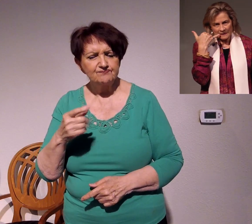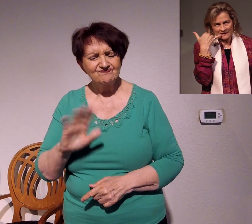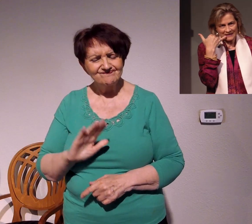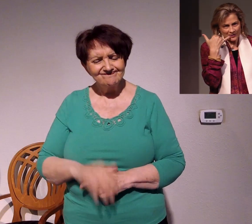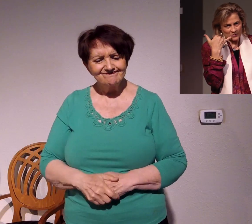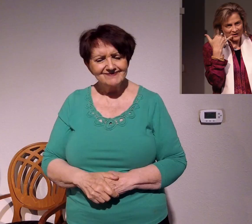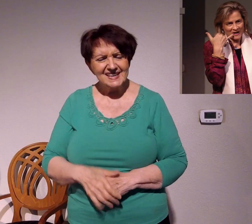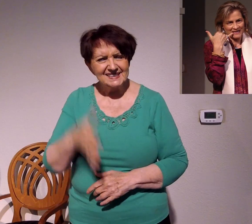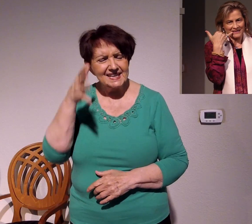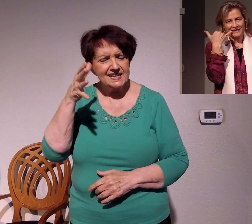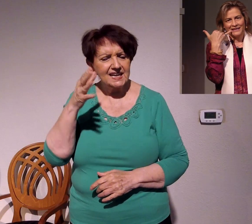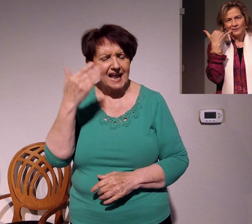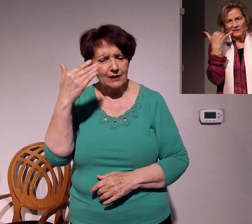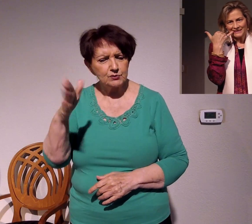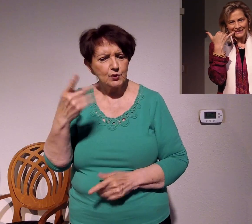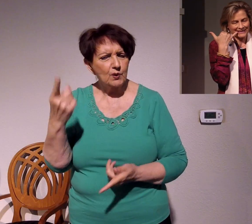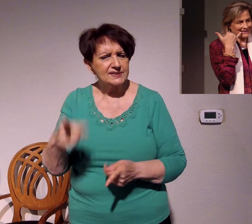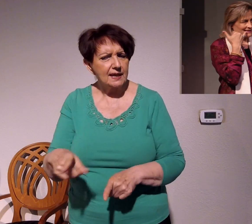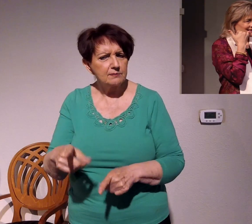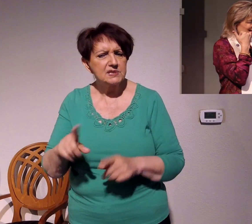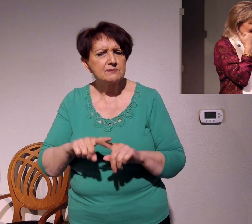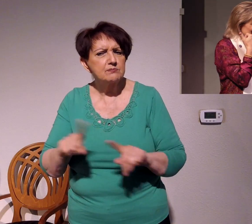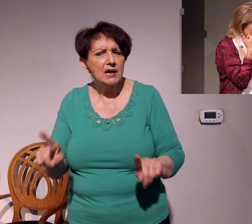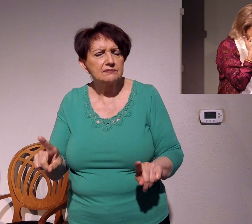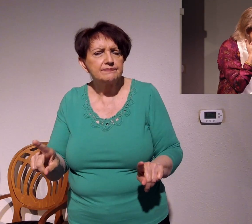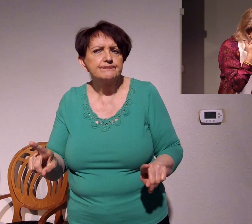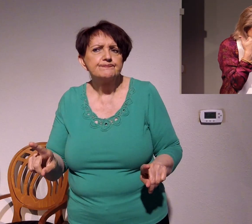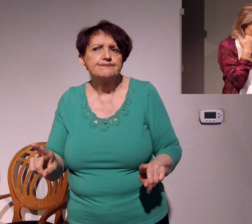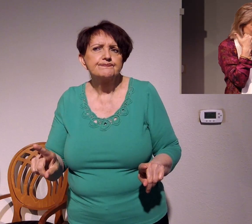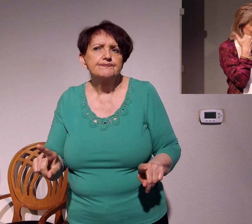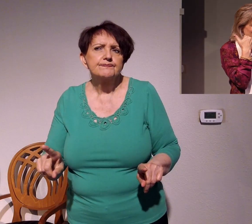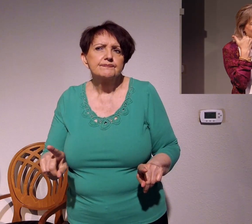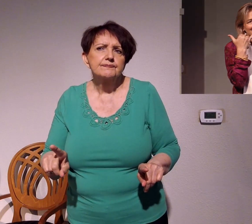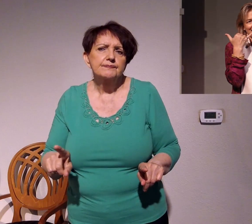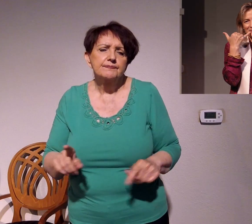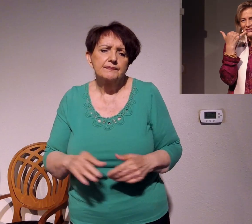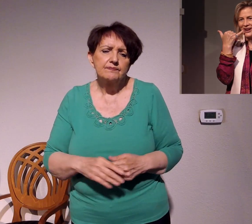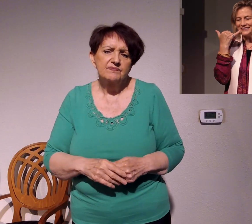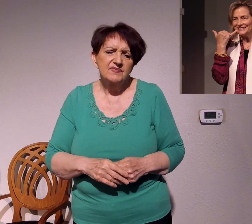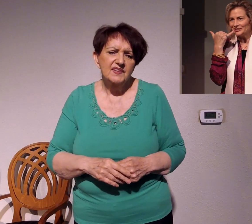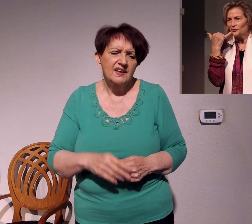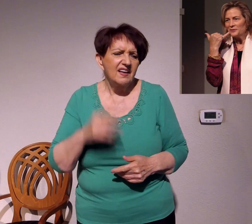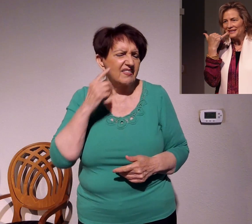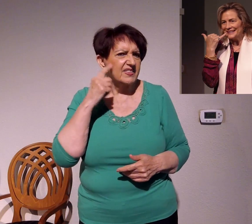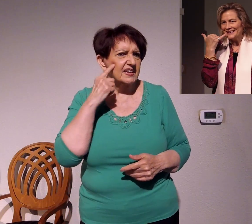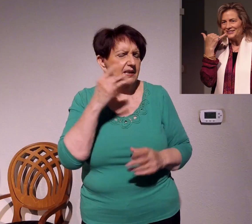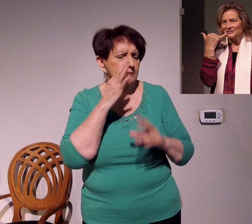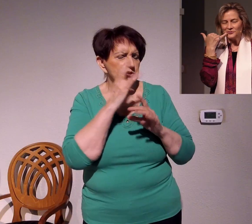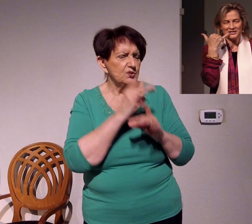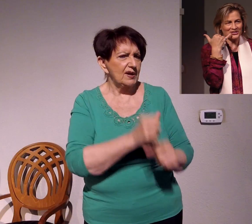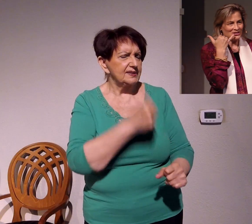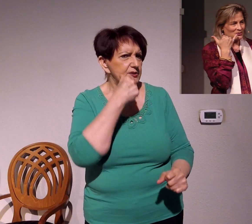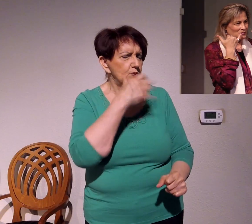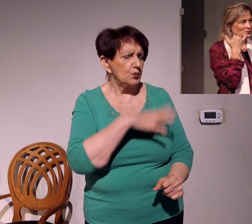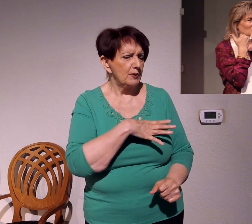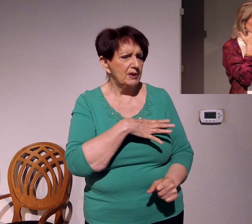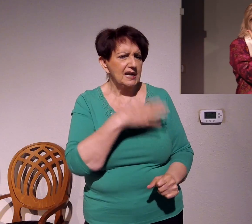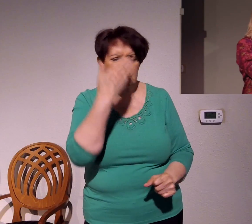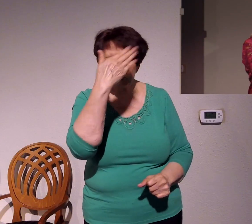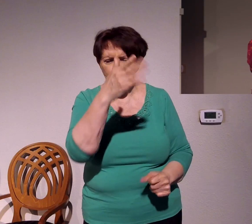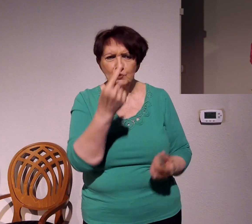I don't know what's going on, but I think I'm attracted to women and I don't know what to